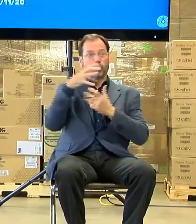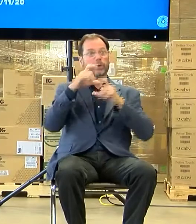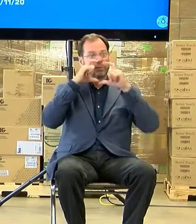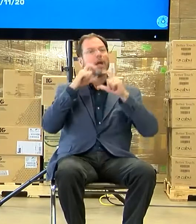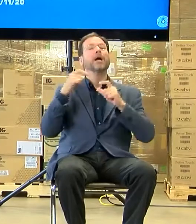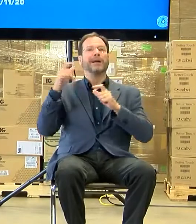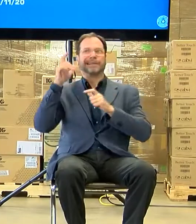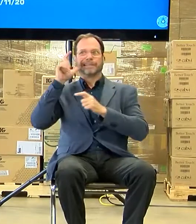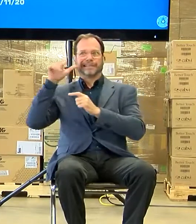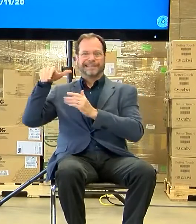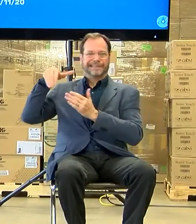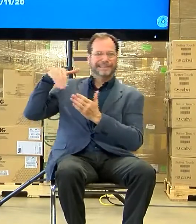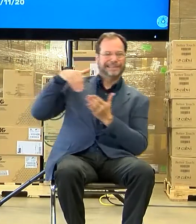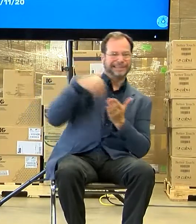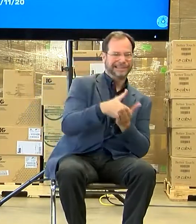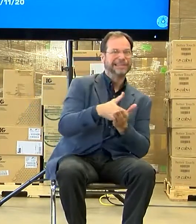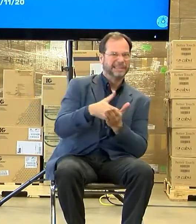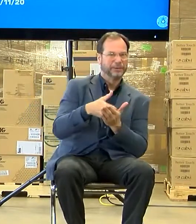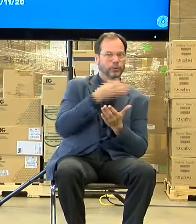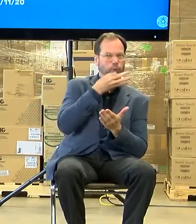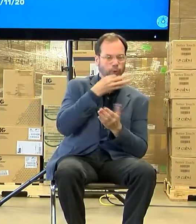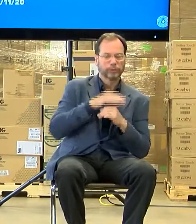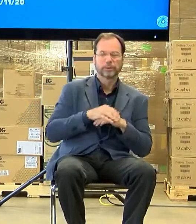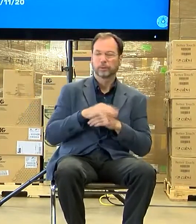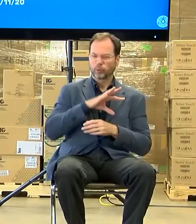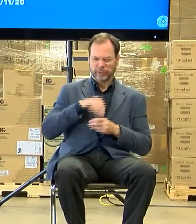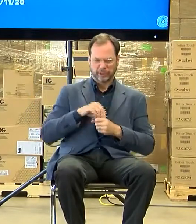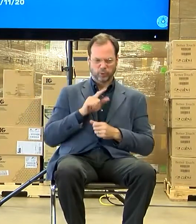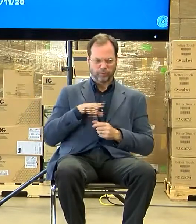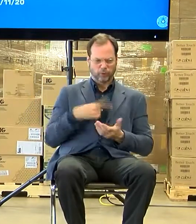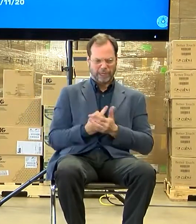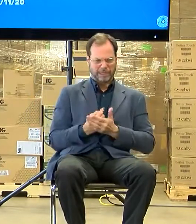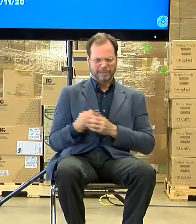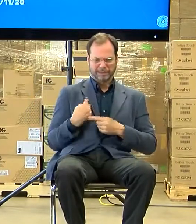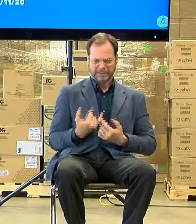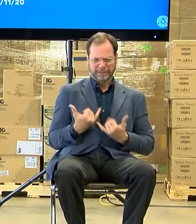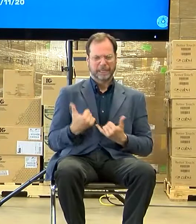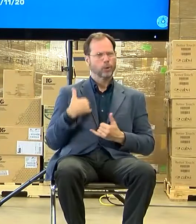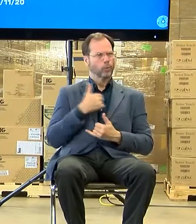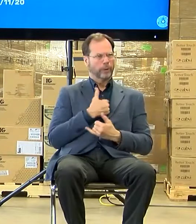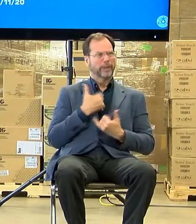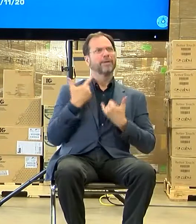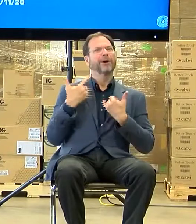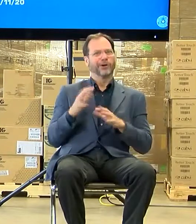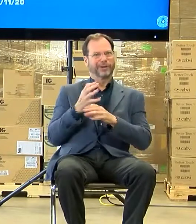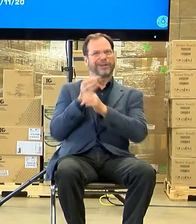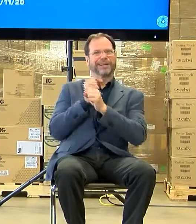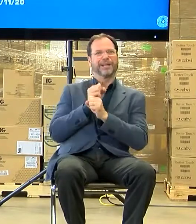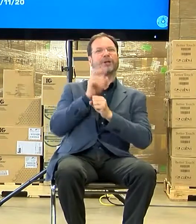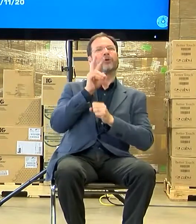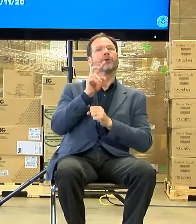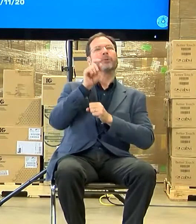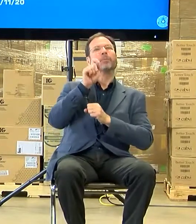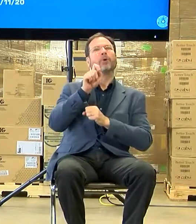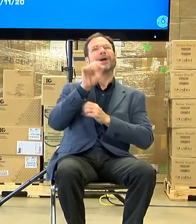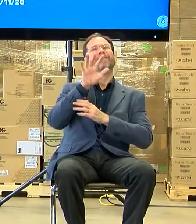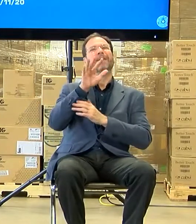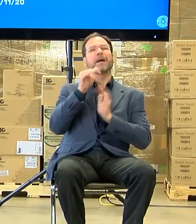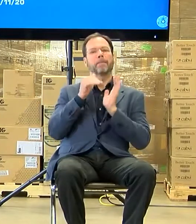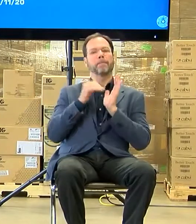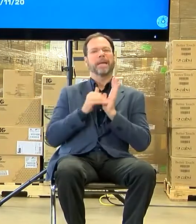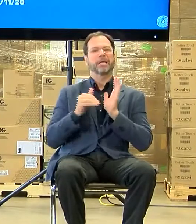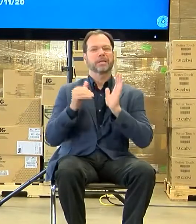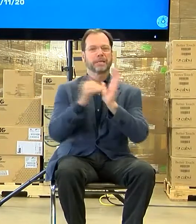way. Within the last 24 hours, we have received 2.5